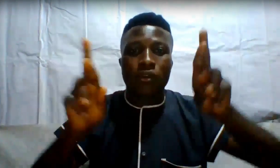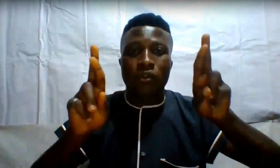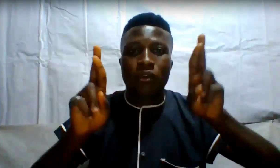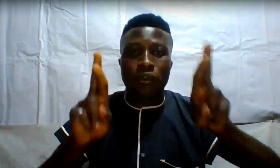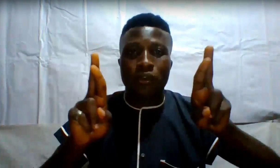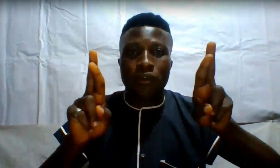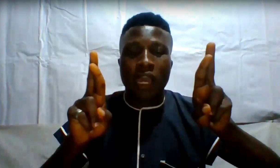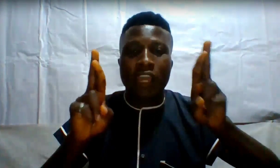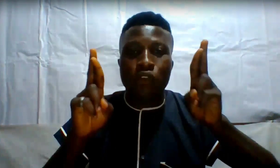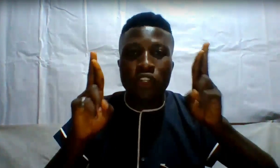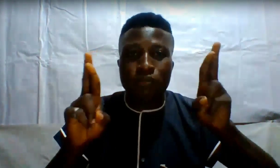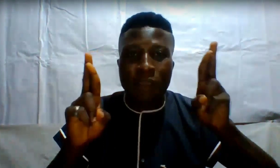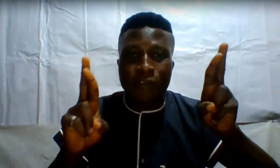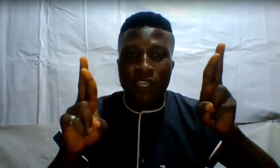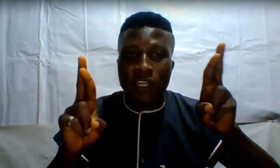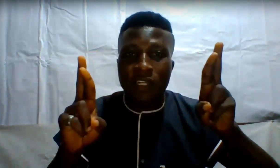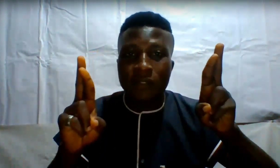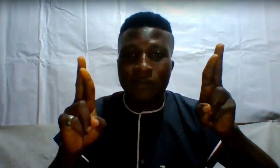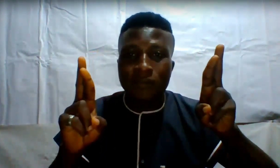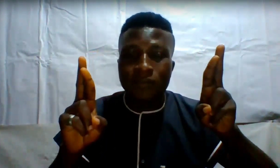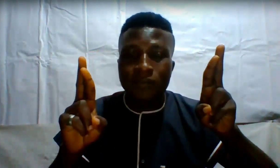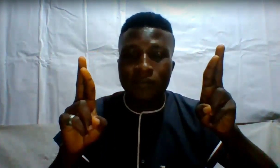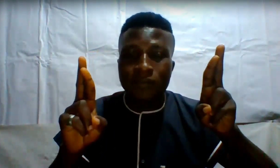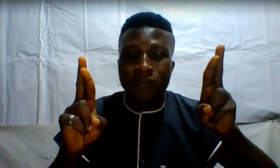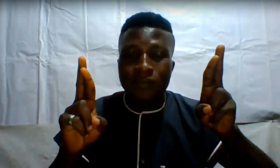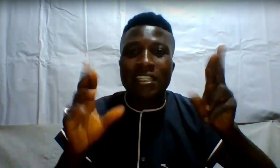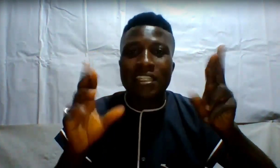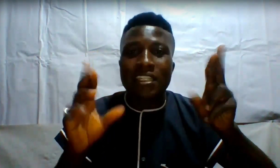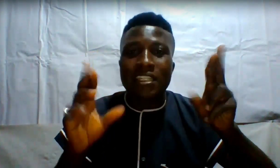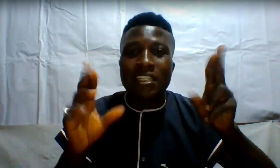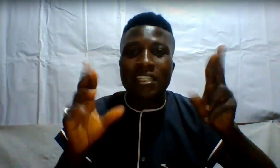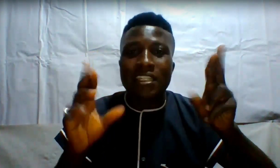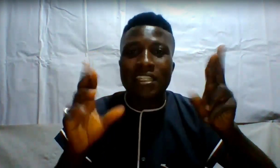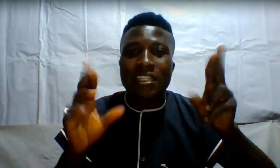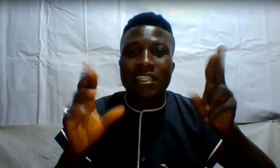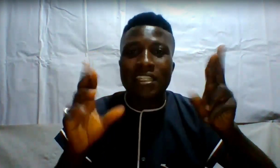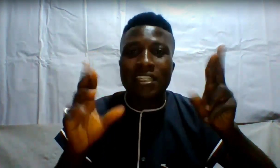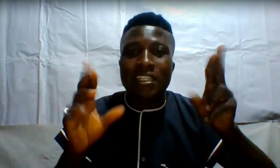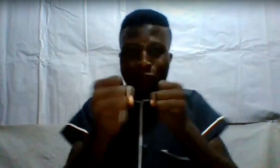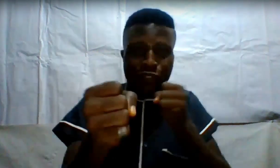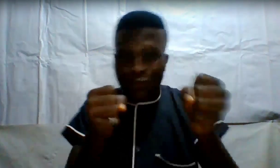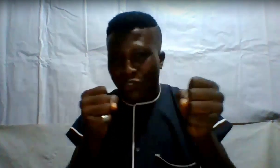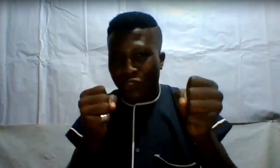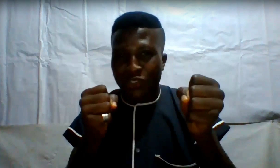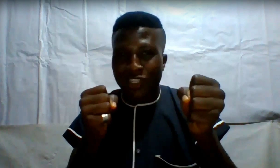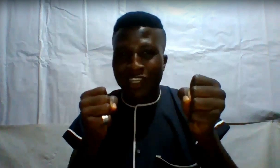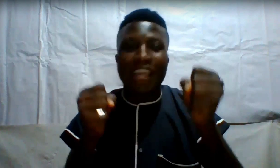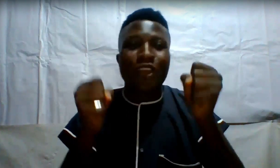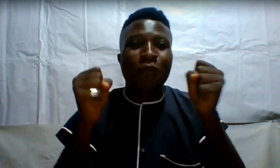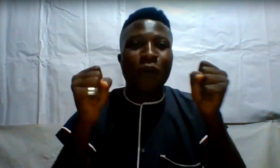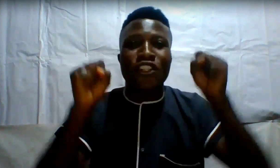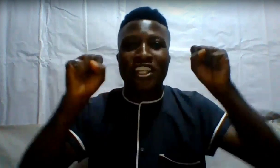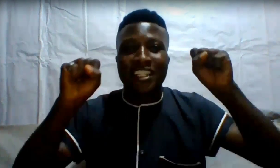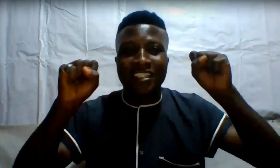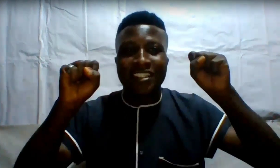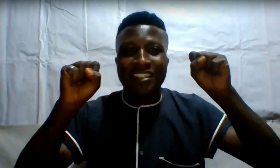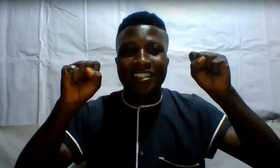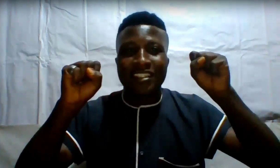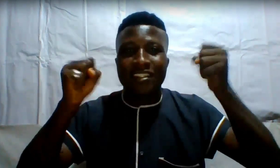S, push, push, push, push, push, like you're punching, making a fist. T, the literal thumbs